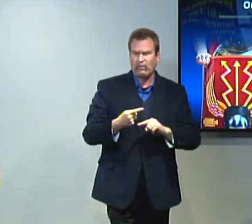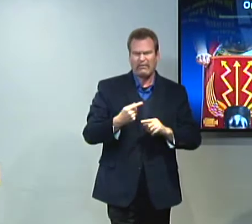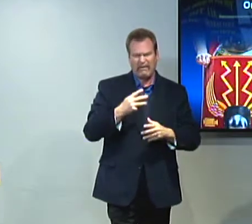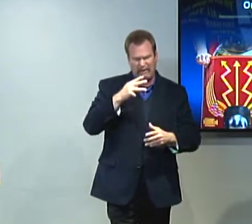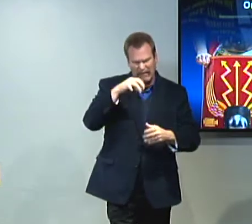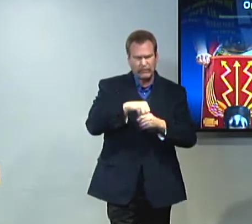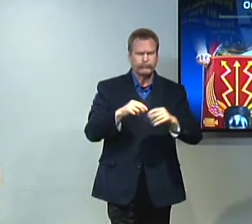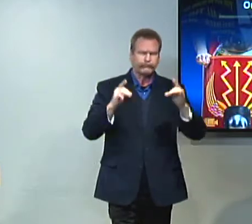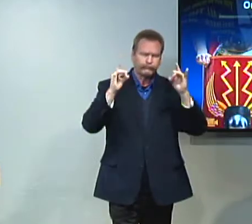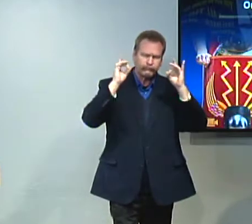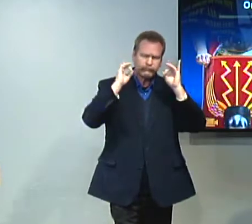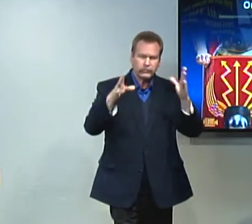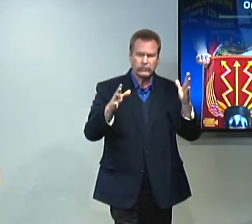heart. He can harm them and hurt them.